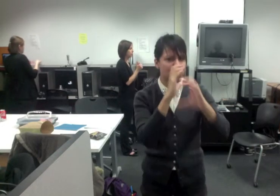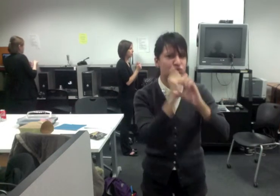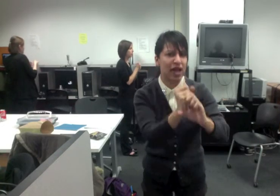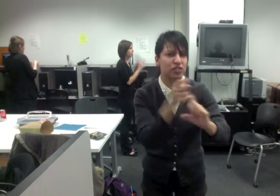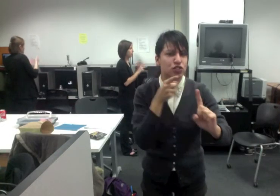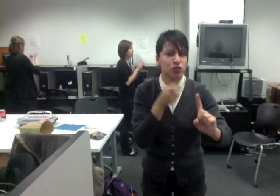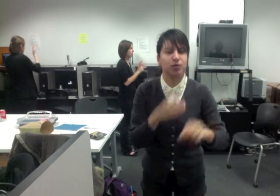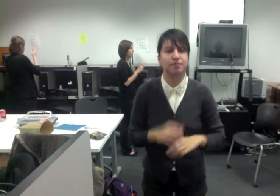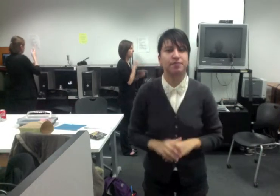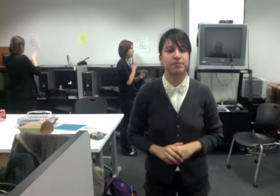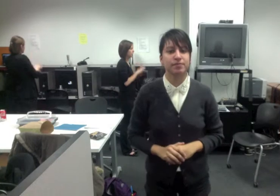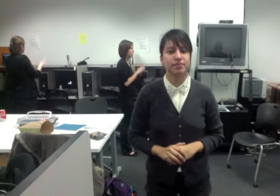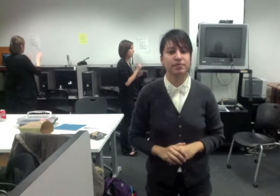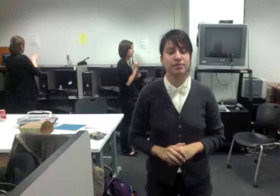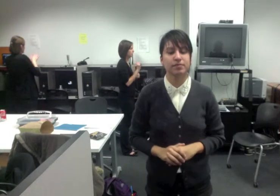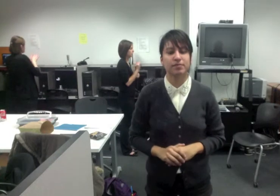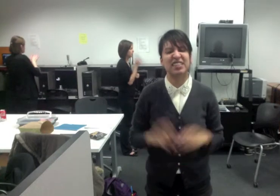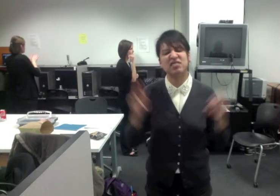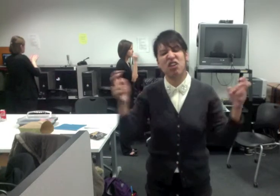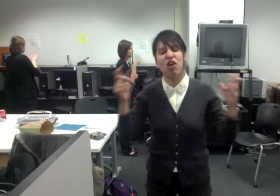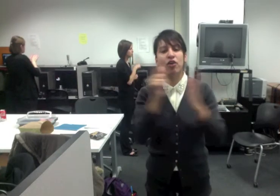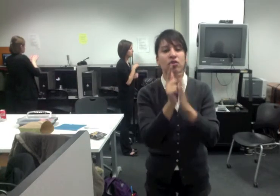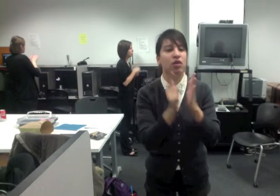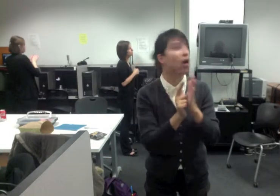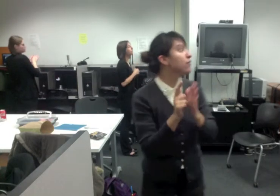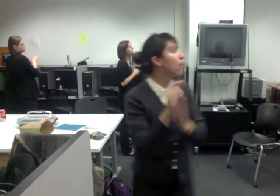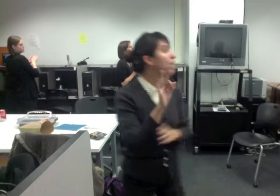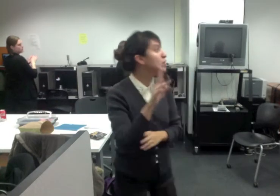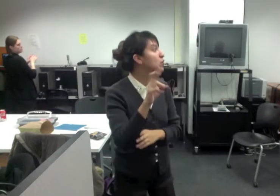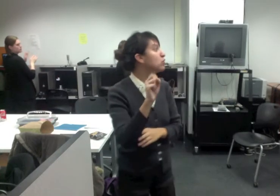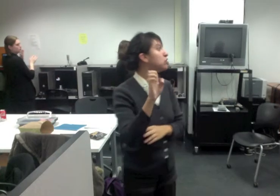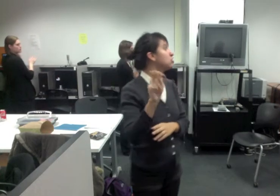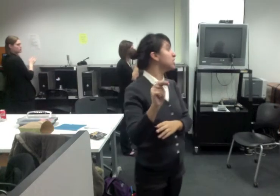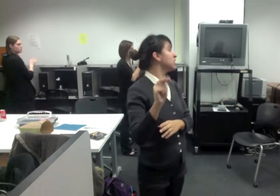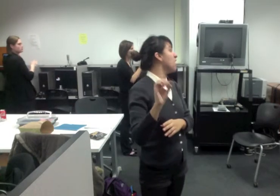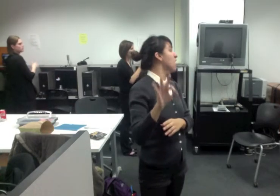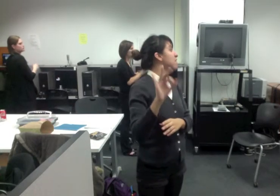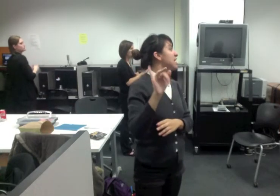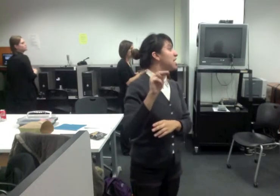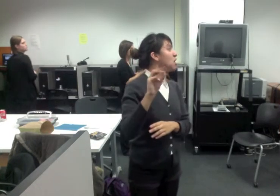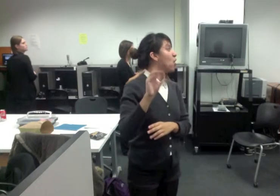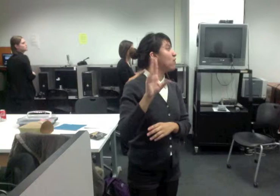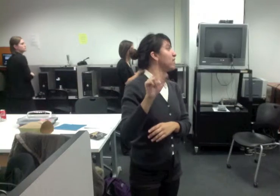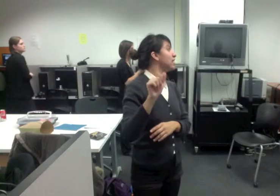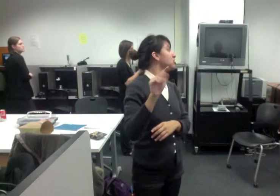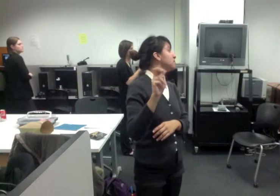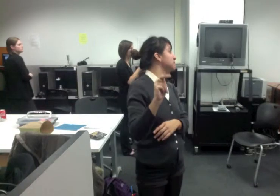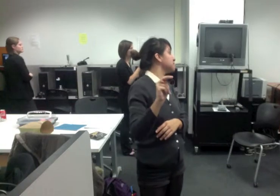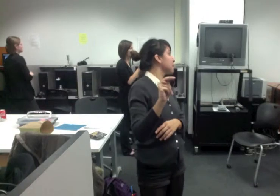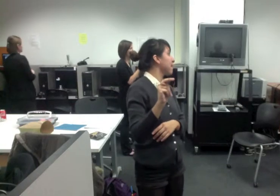Something called the law of diffusion of innovation. And if you don't know the law, you definitely know the terminology. The first 2.5% of our population are